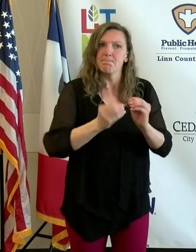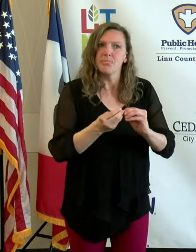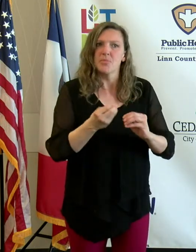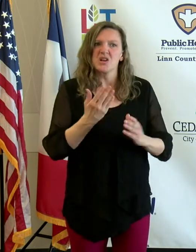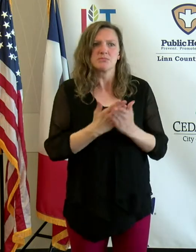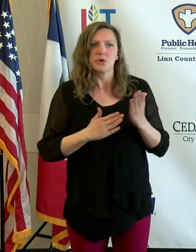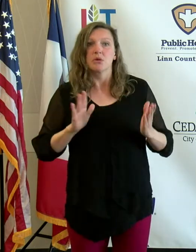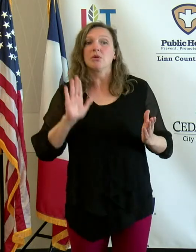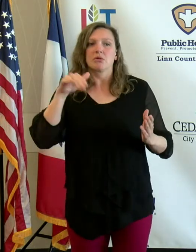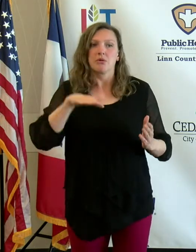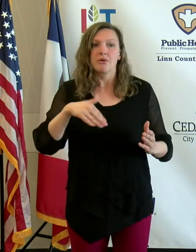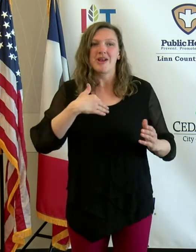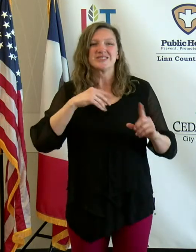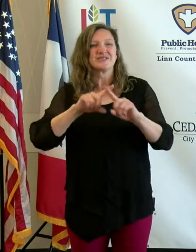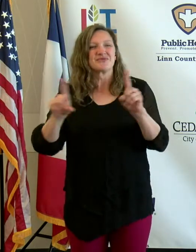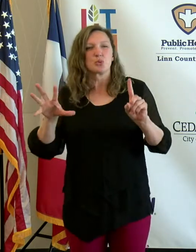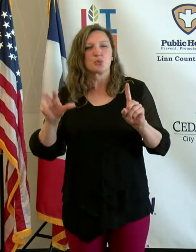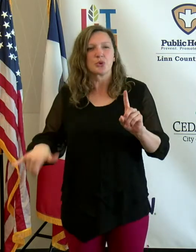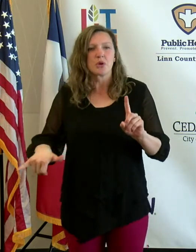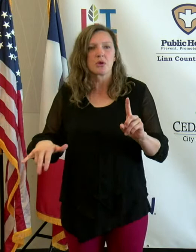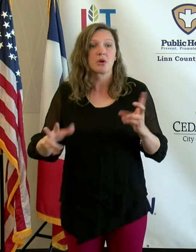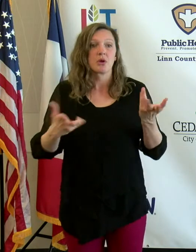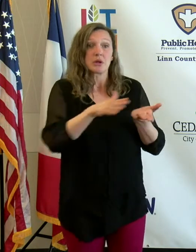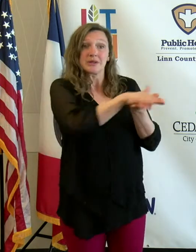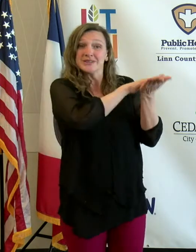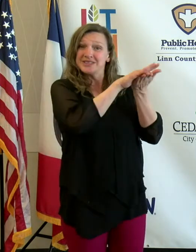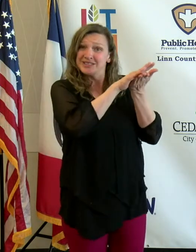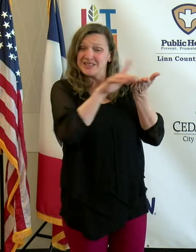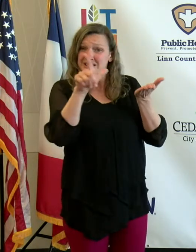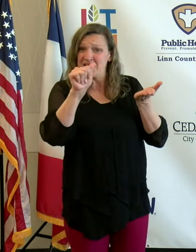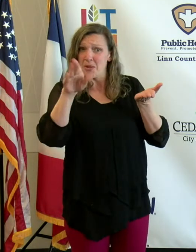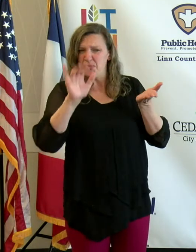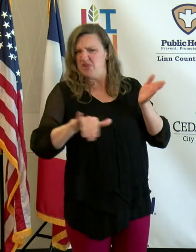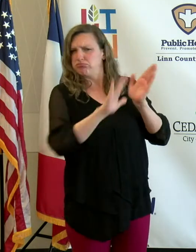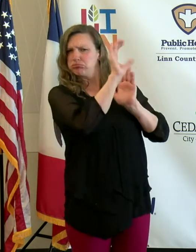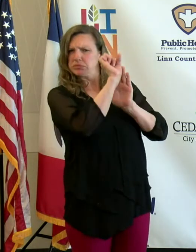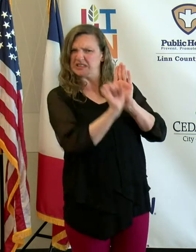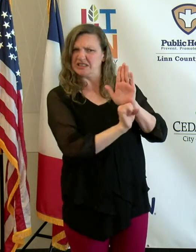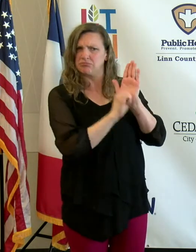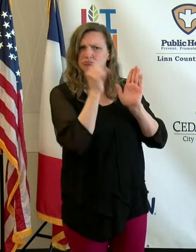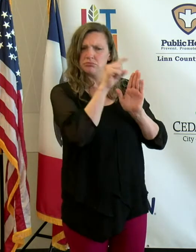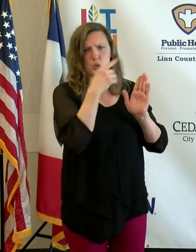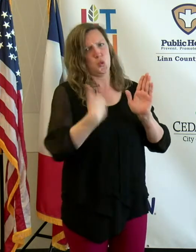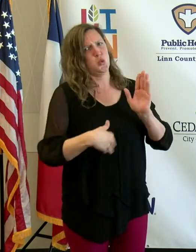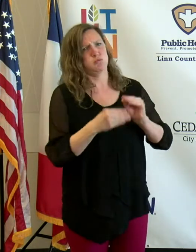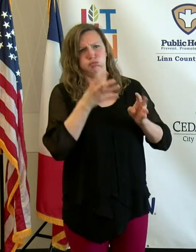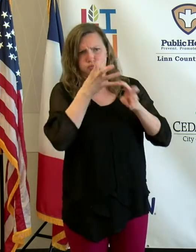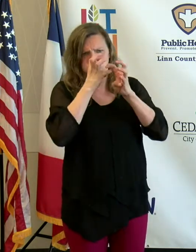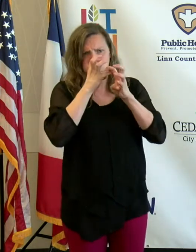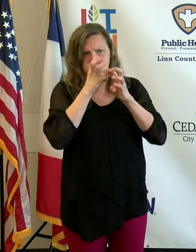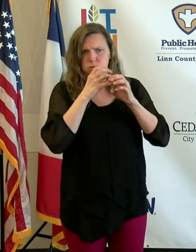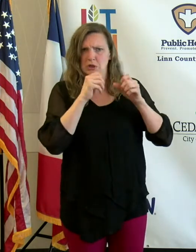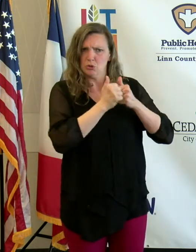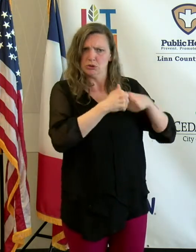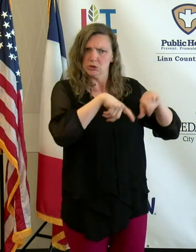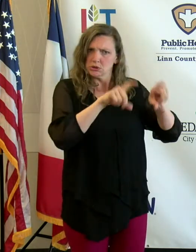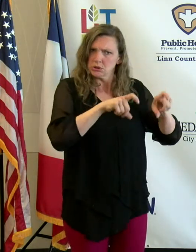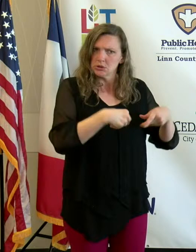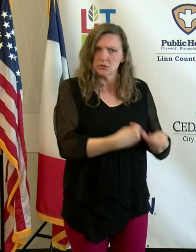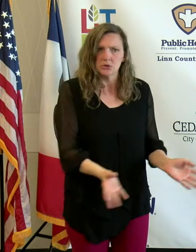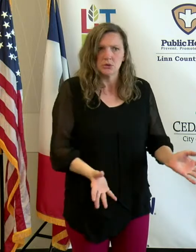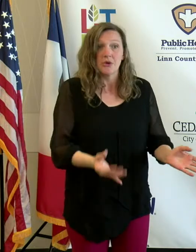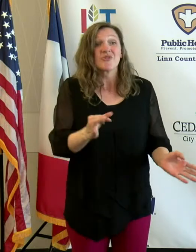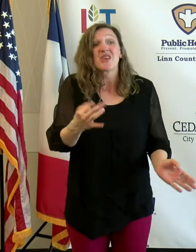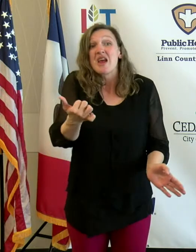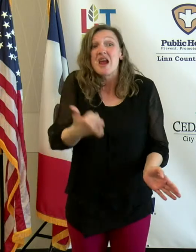which provides testing. It does have very strict guidelines for that testing, but we have been able to test anyone that we need to at any